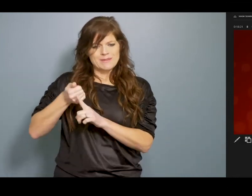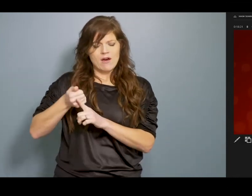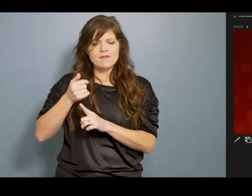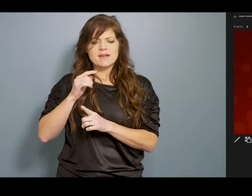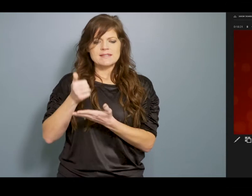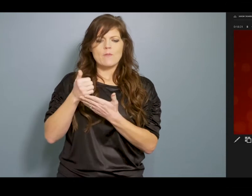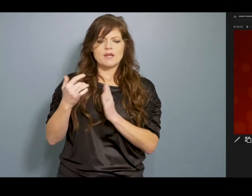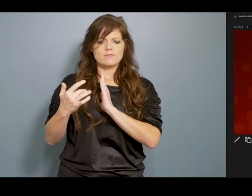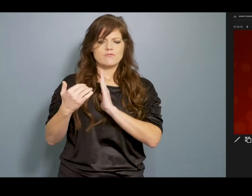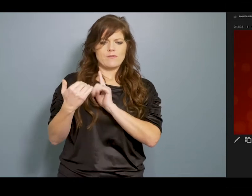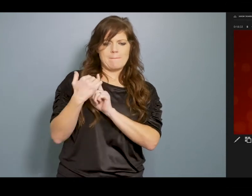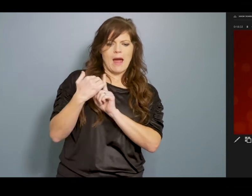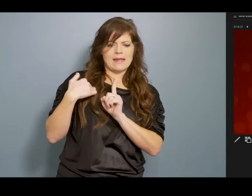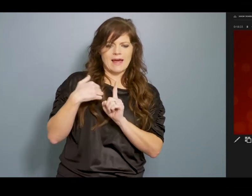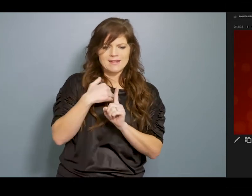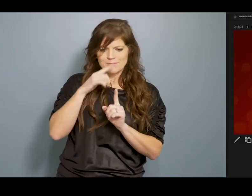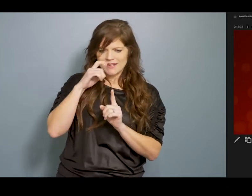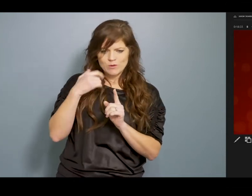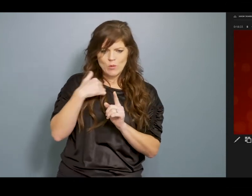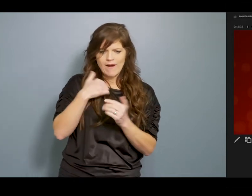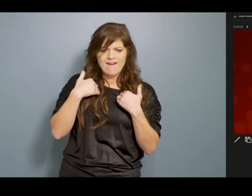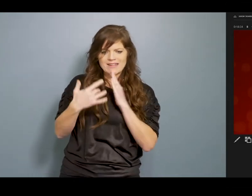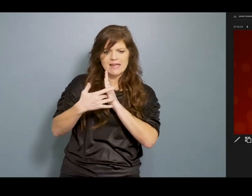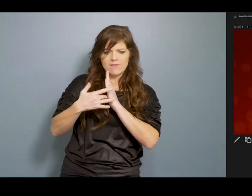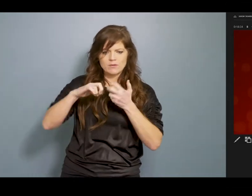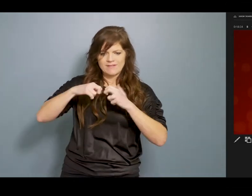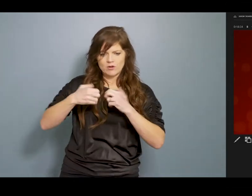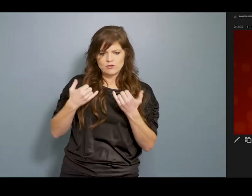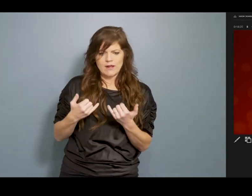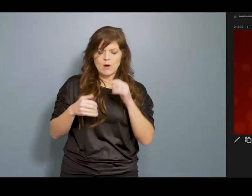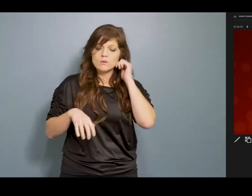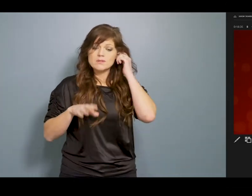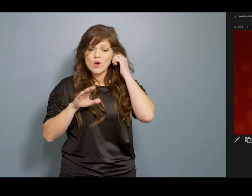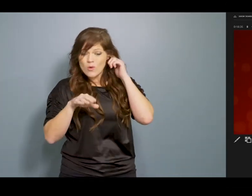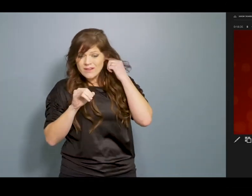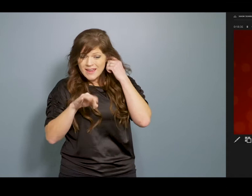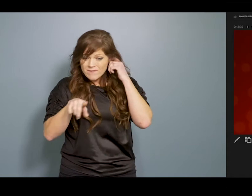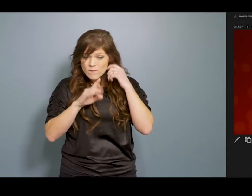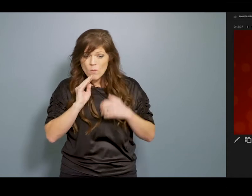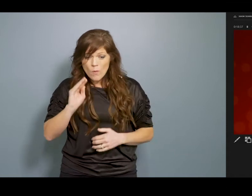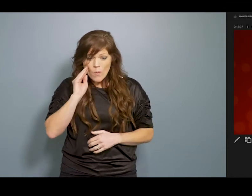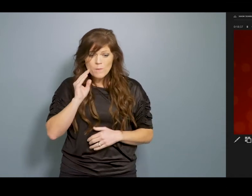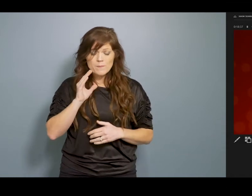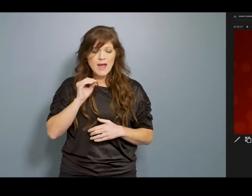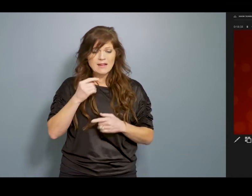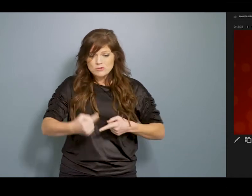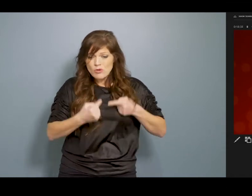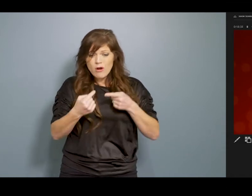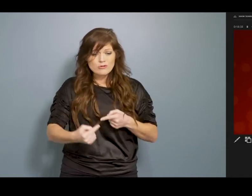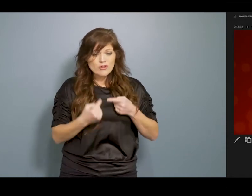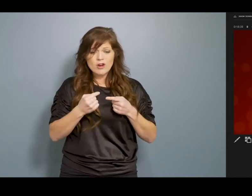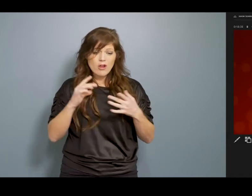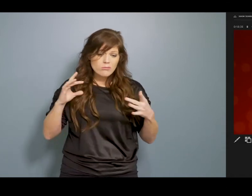the technical demons around here, that at home, if you're having trouble getting a real solid